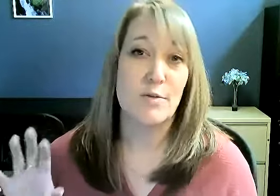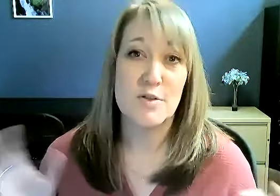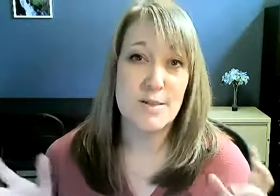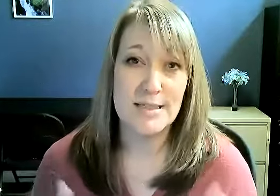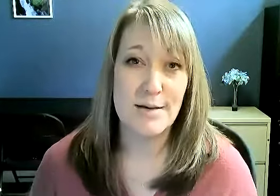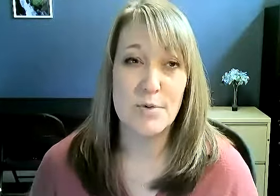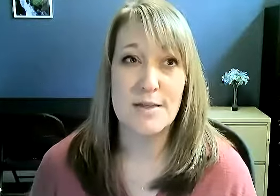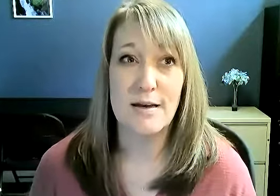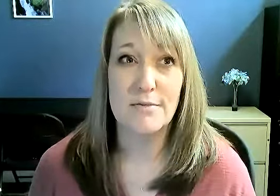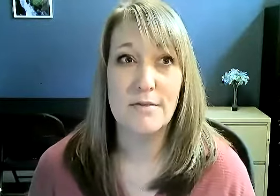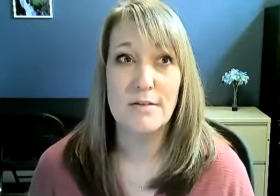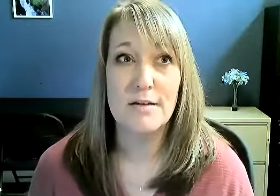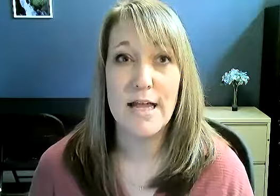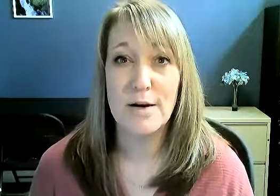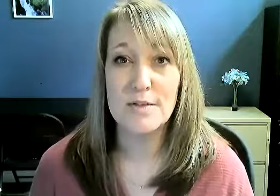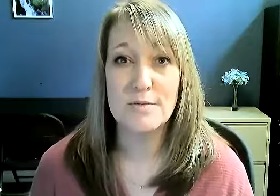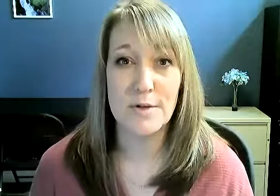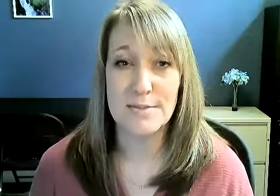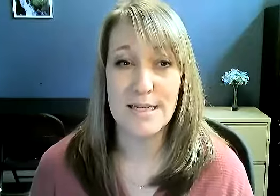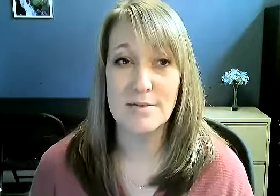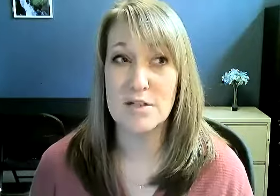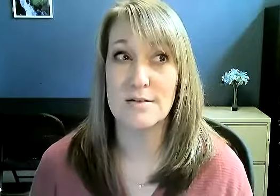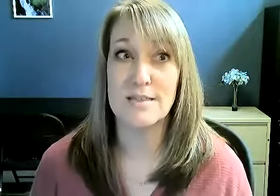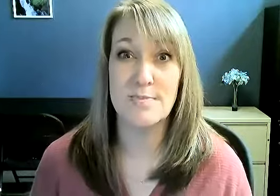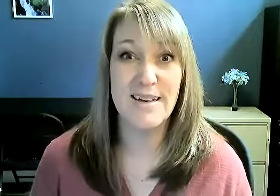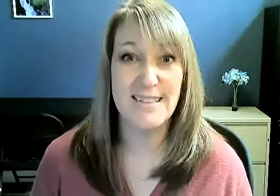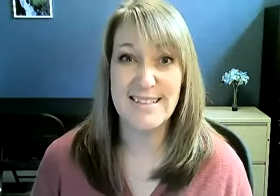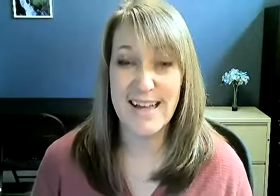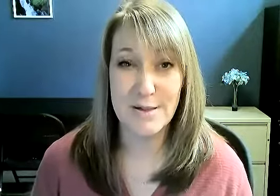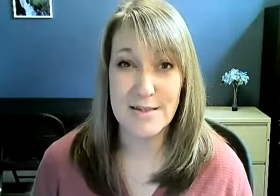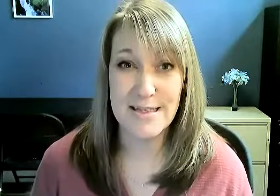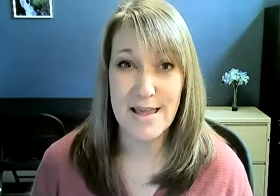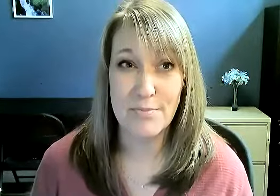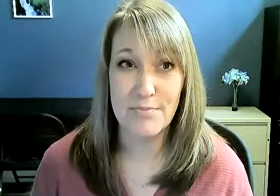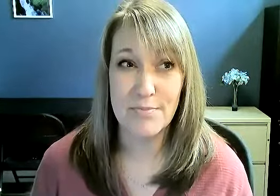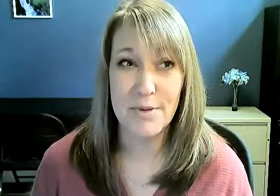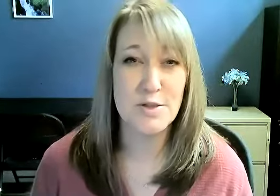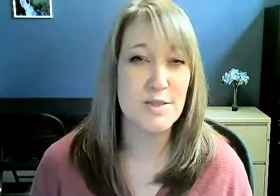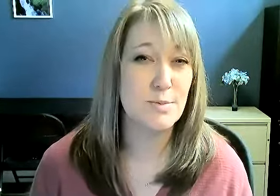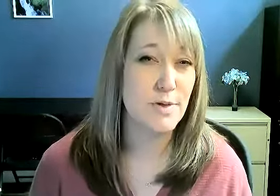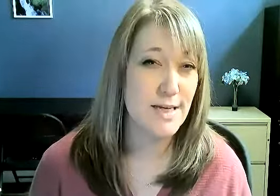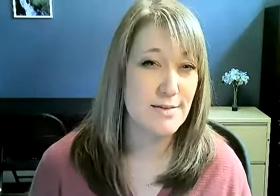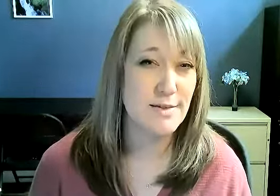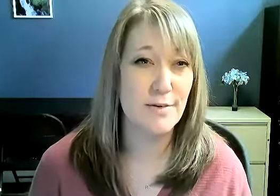are some examples of nouns and verbs in English that are spelled exactly the same, but they're just pronounced